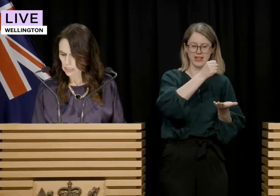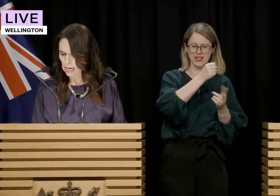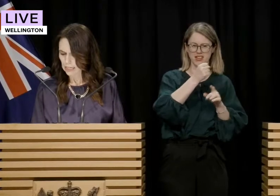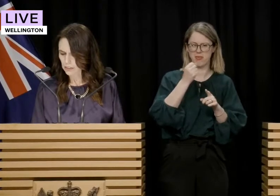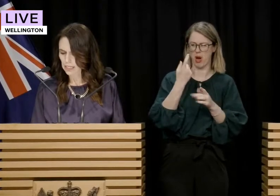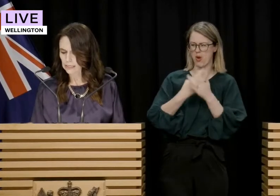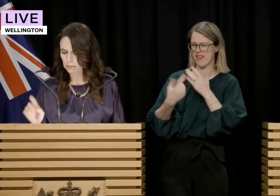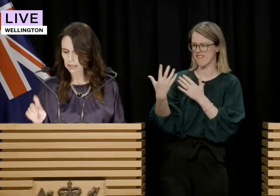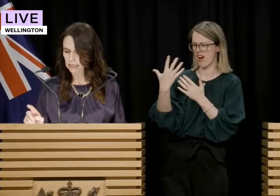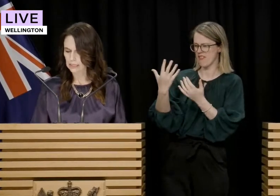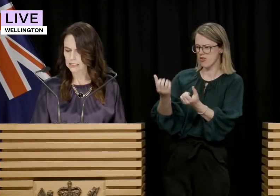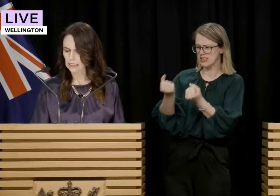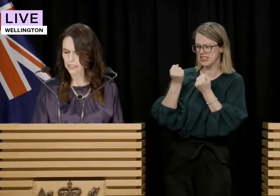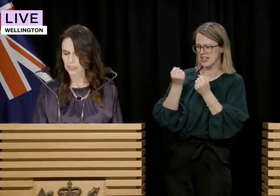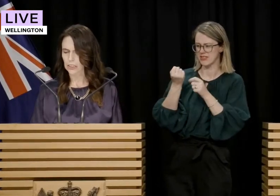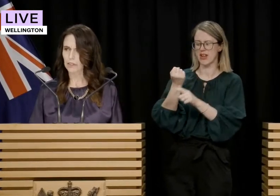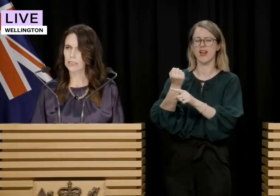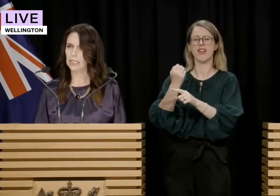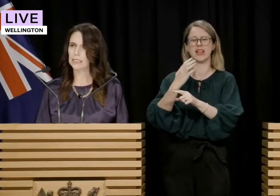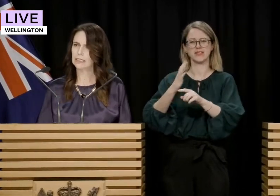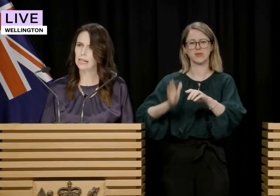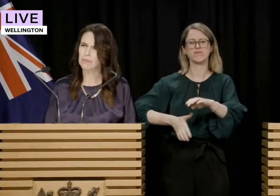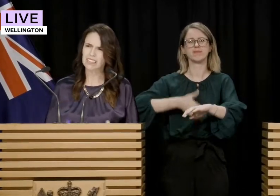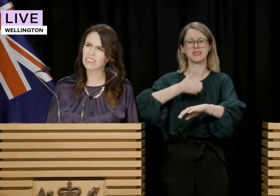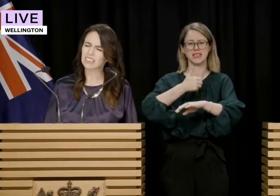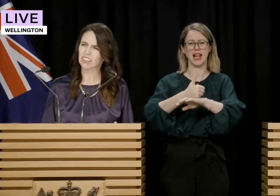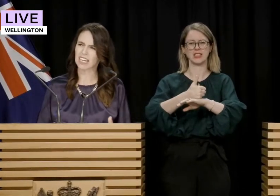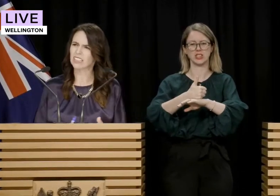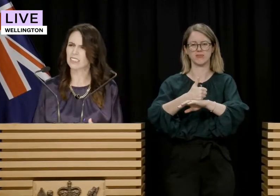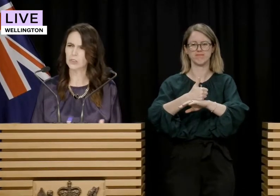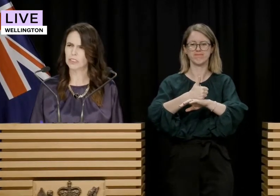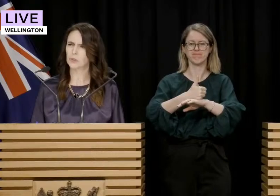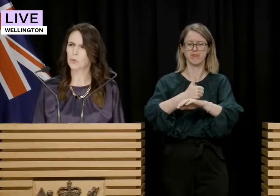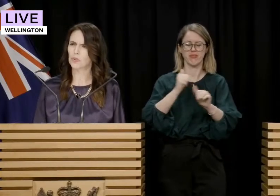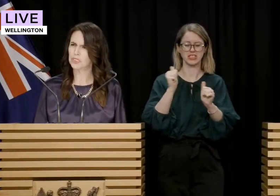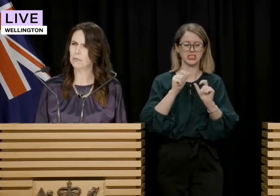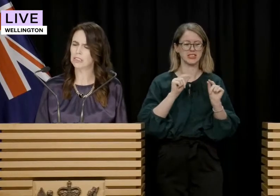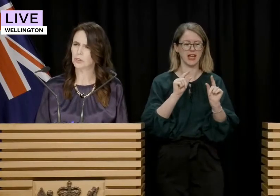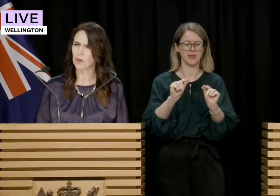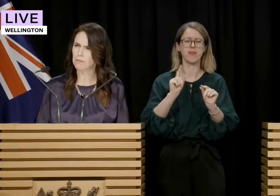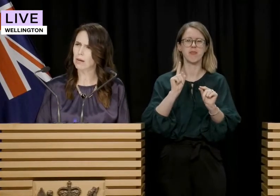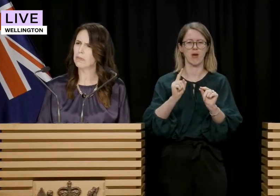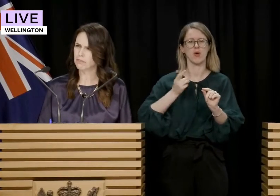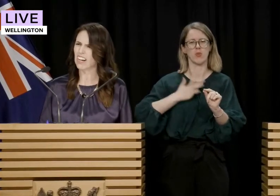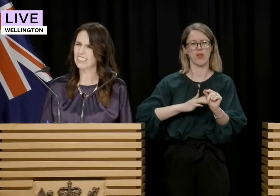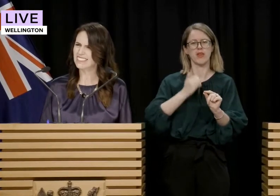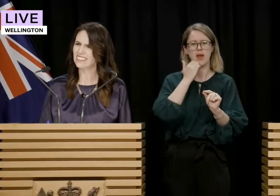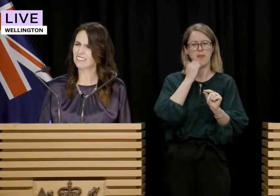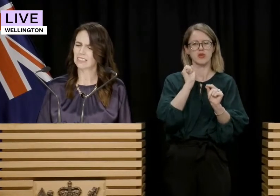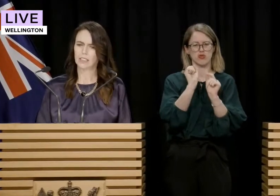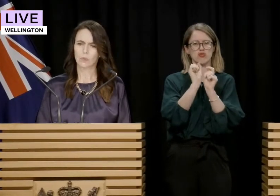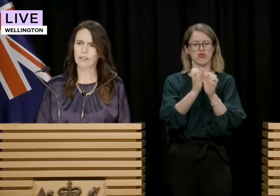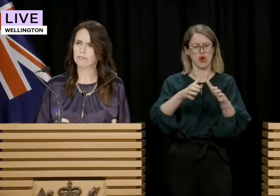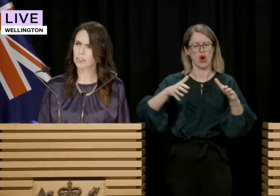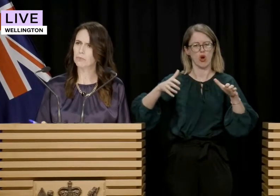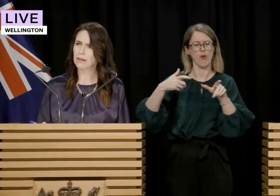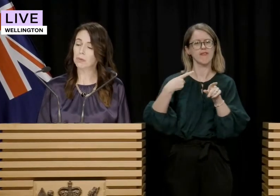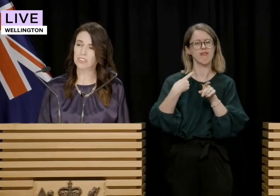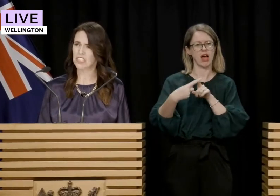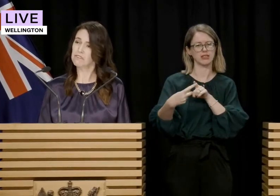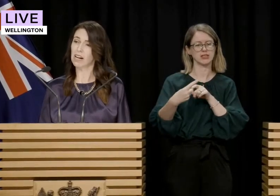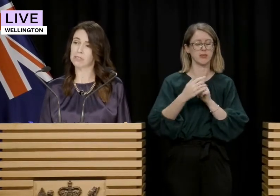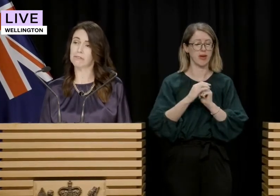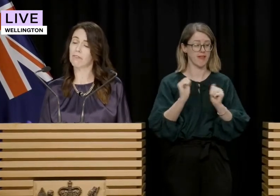good enough? So that's completed installation as far as I understand, but even then, regardless, we do want those numbers to ramp up and faster. We've